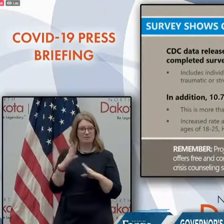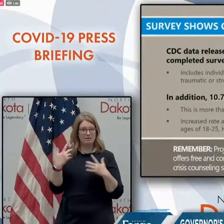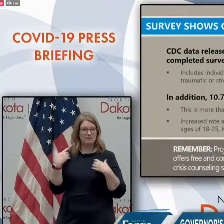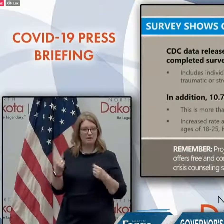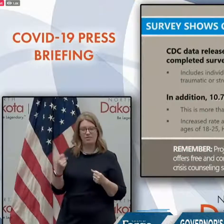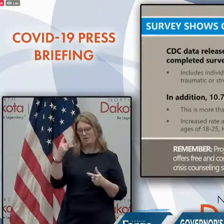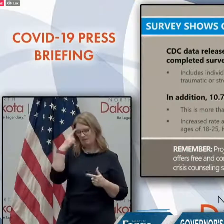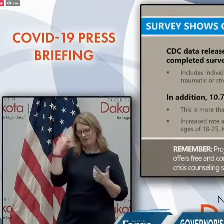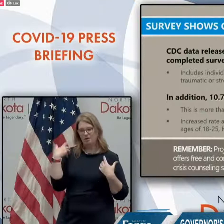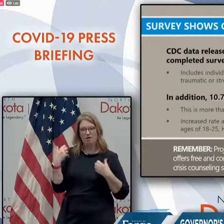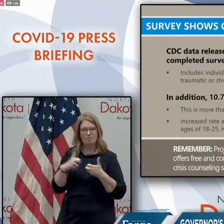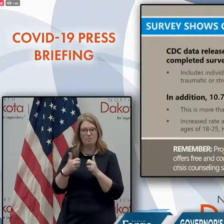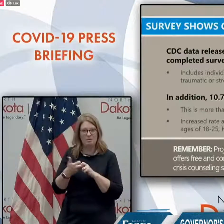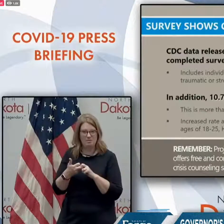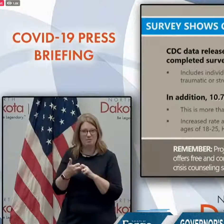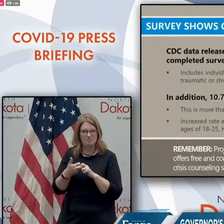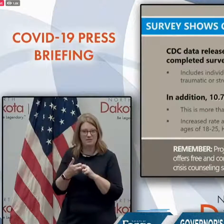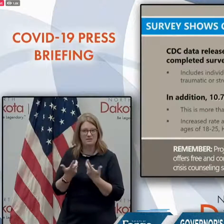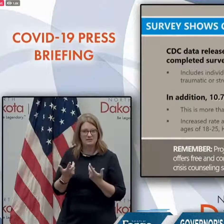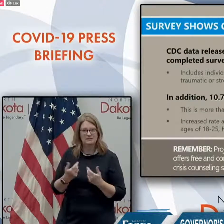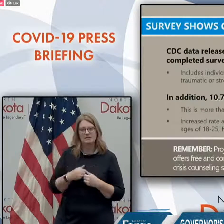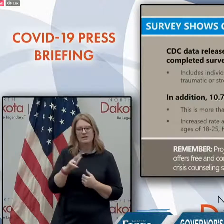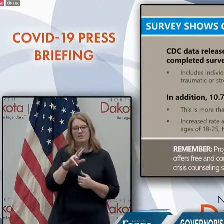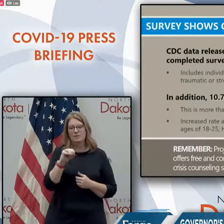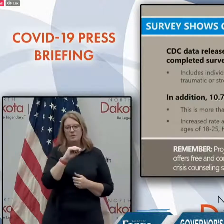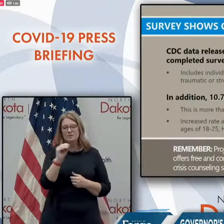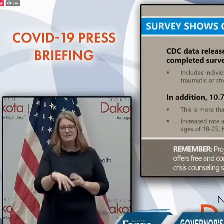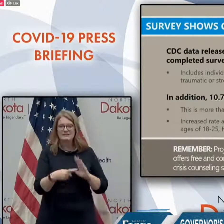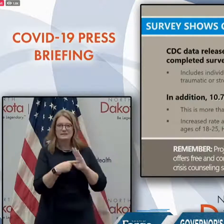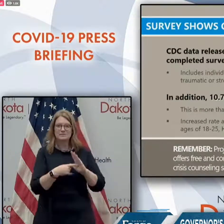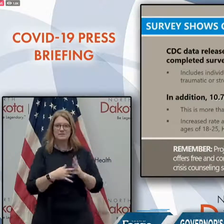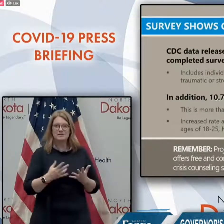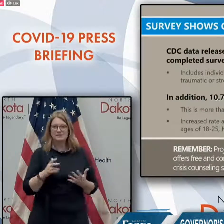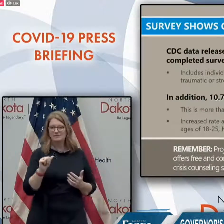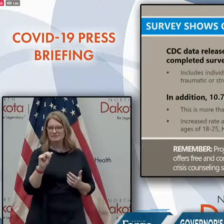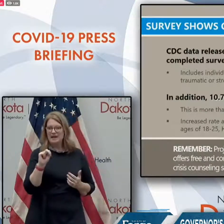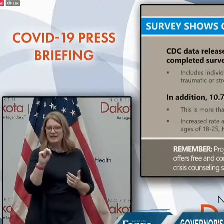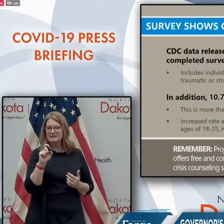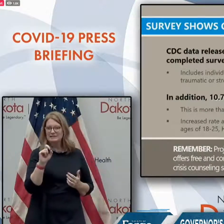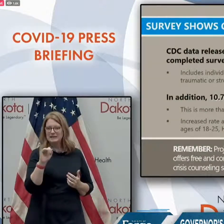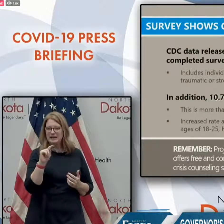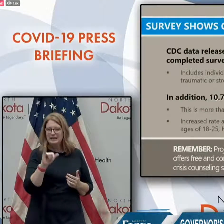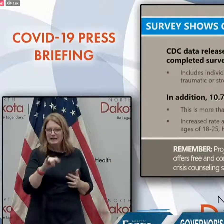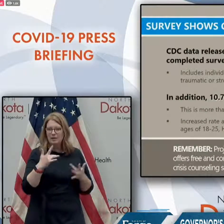condition. Almost 31% reported symptoms of anxiety or depression.